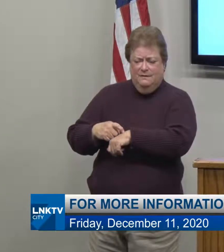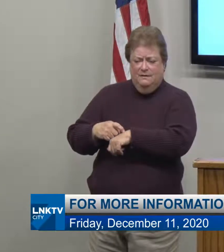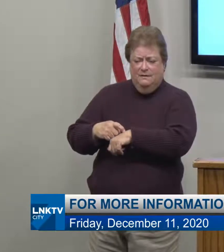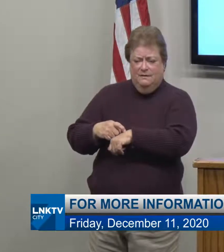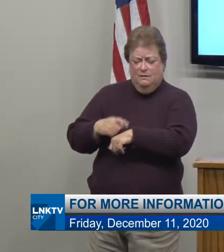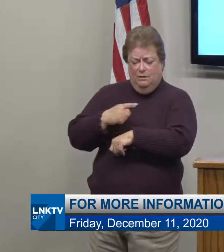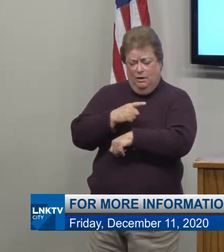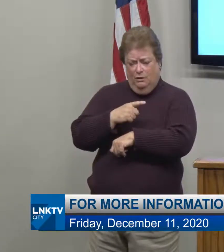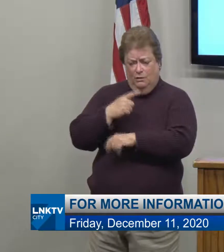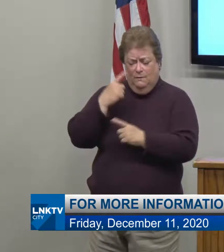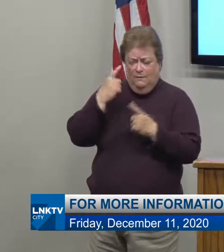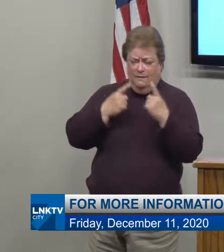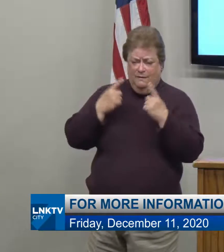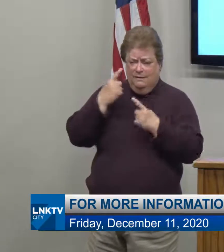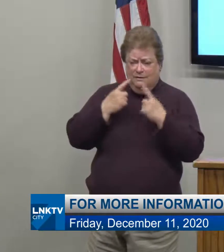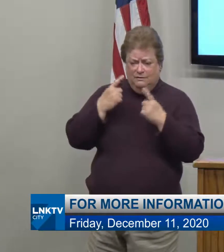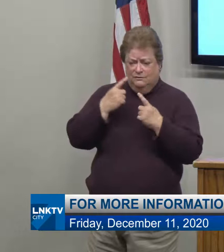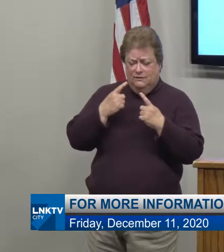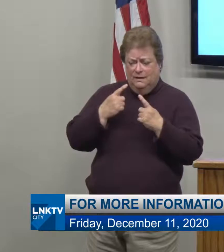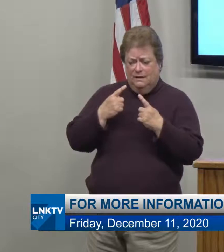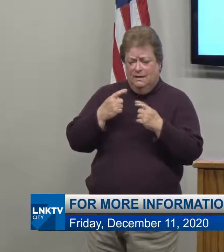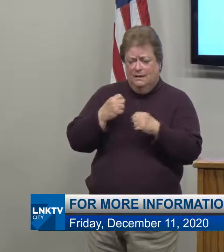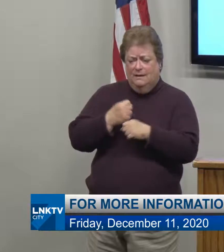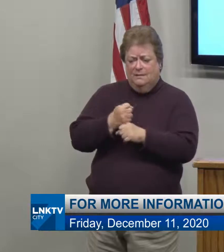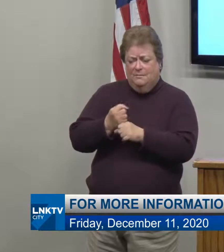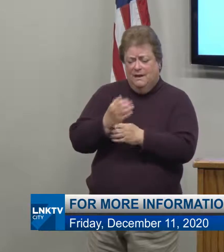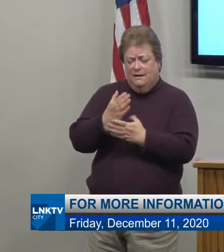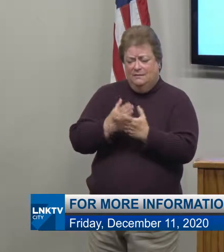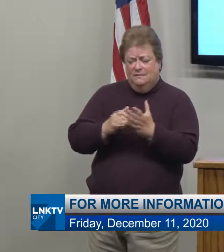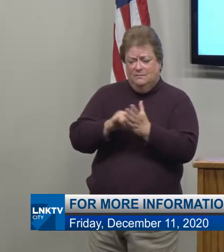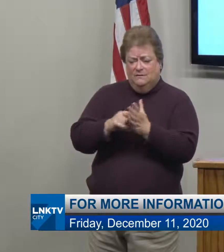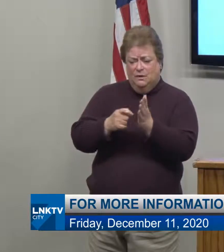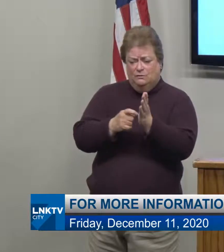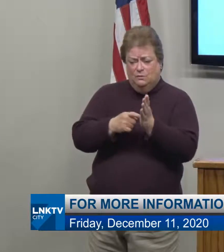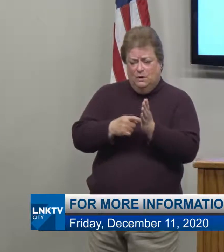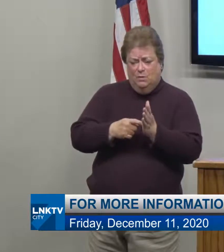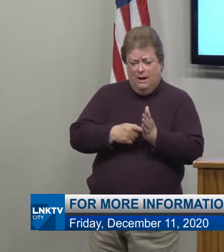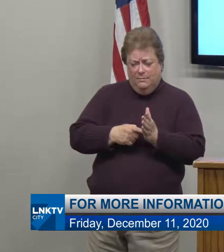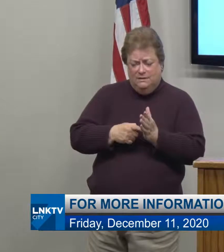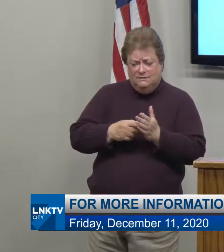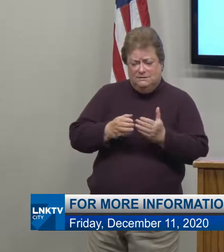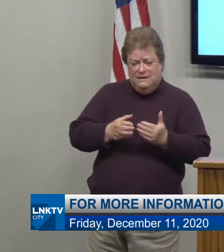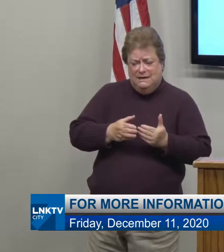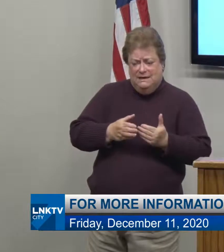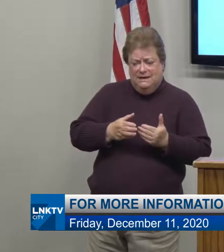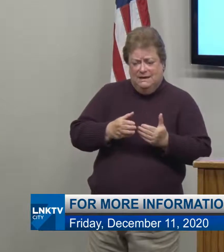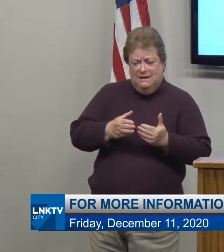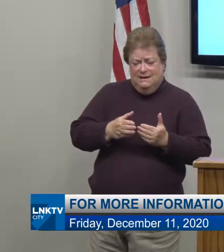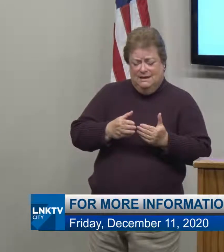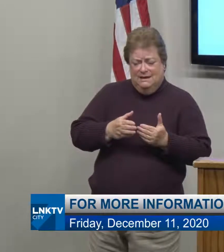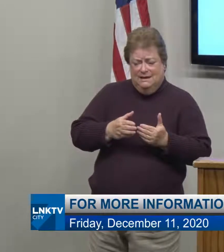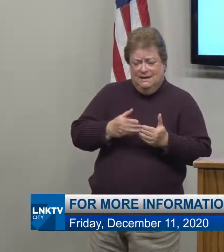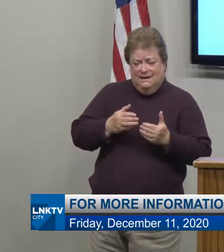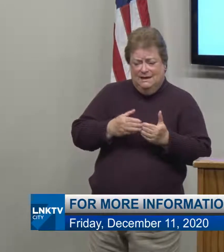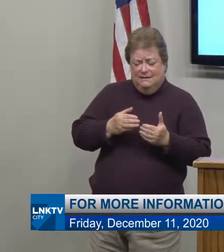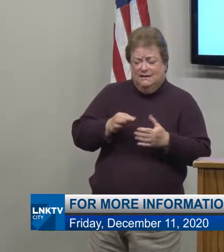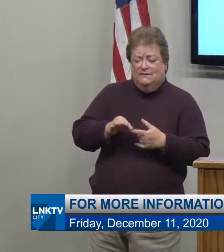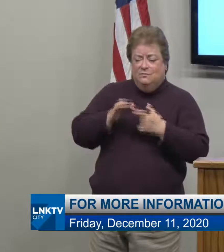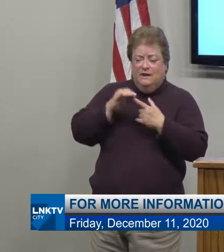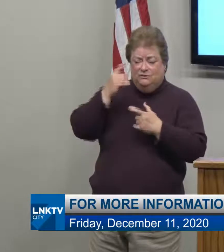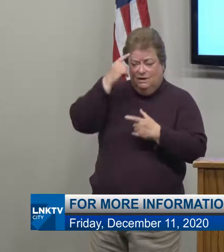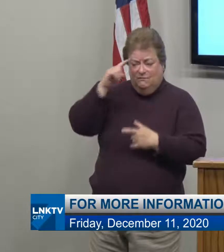considering relaxing some of those restrictions, particularly those on bars and